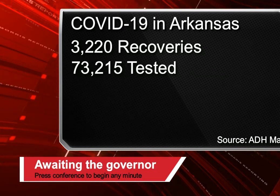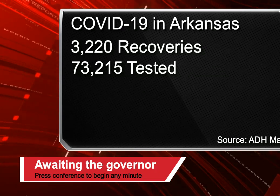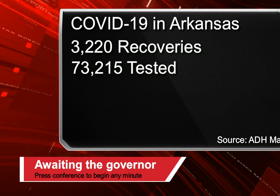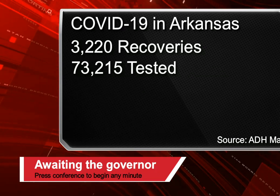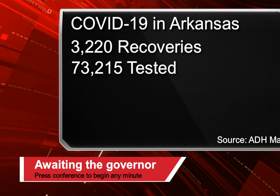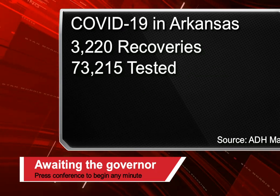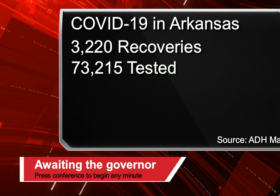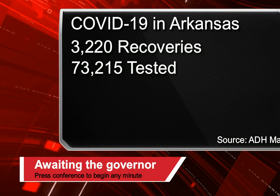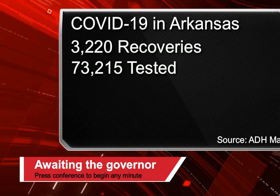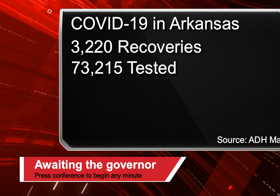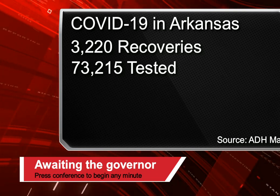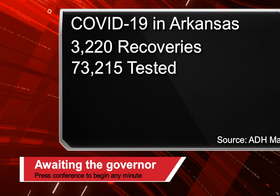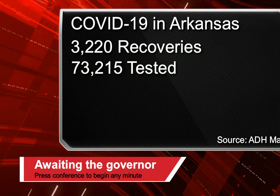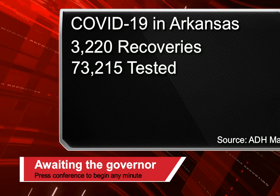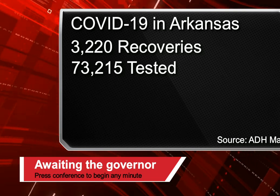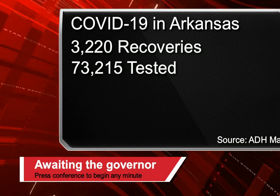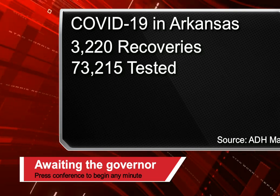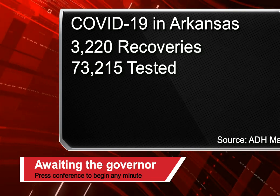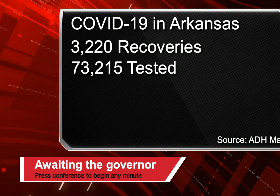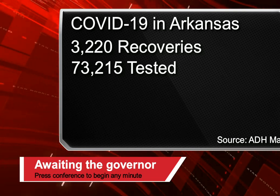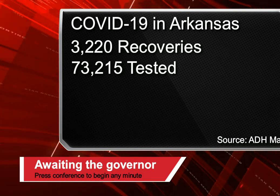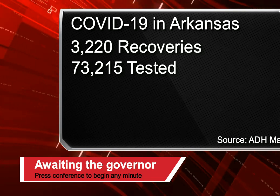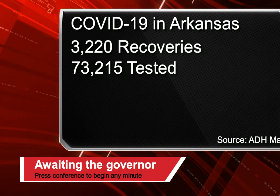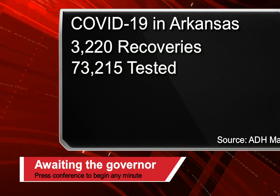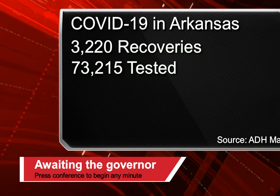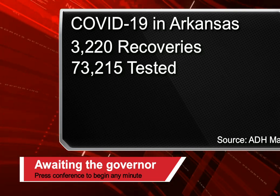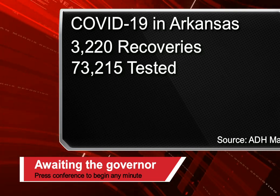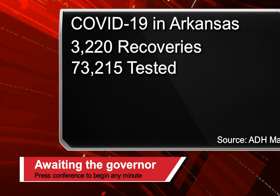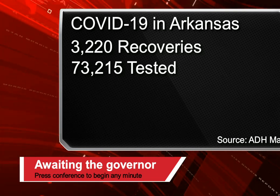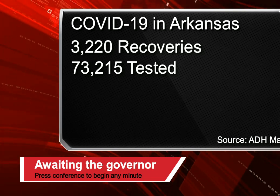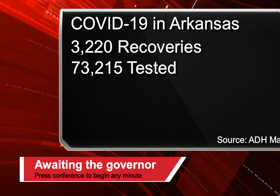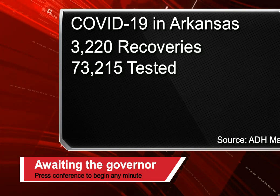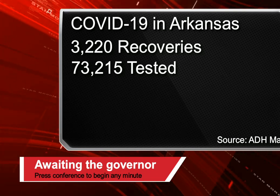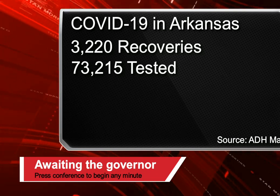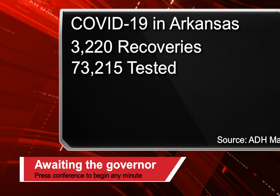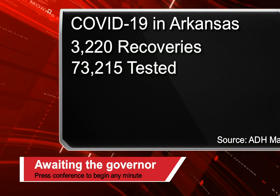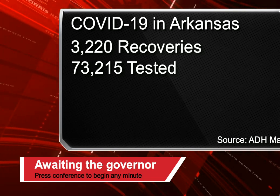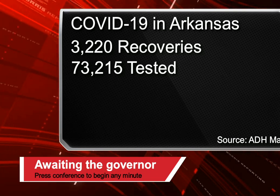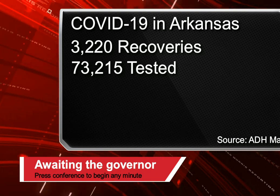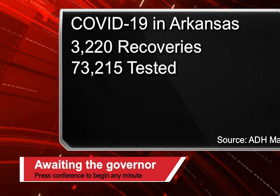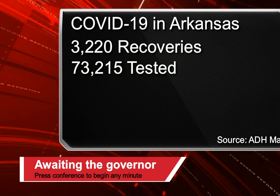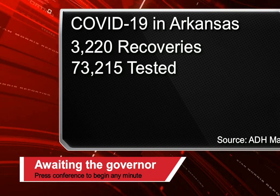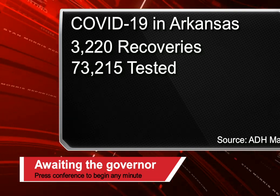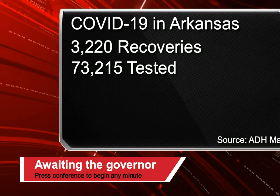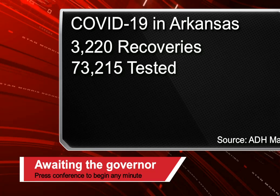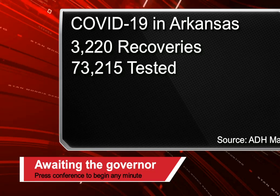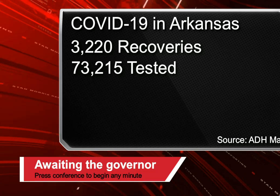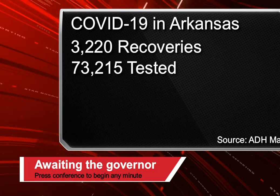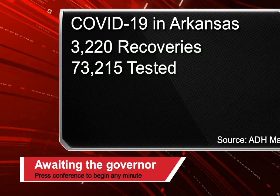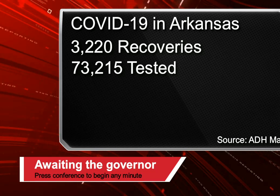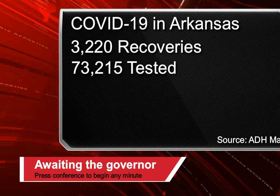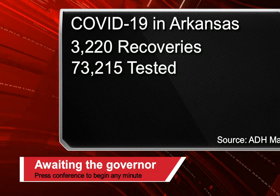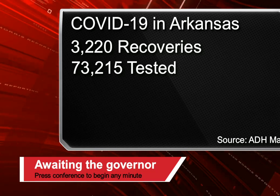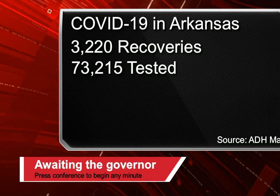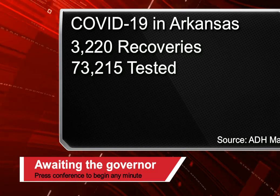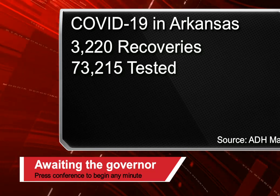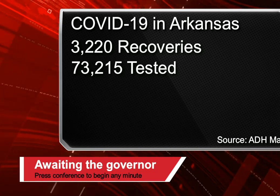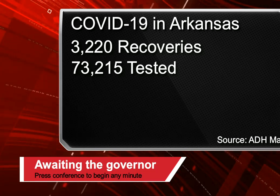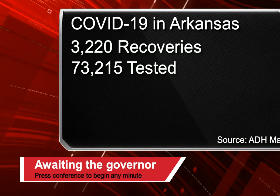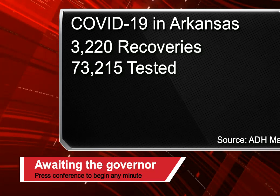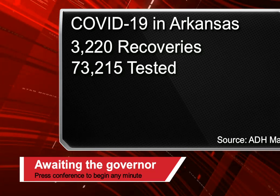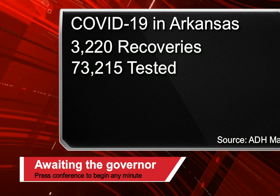the active cases without the number of overall cases, they're at 3,220 right now,